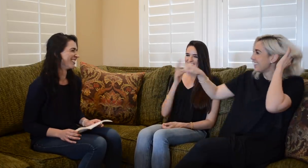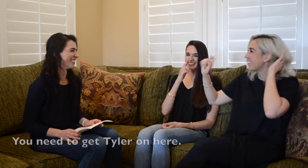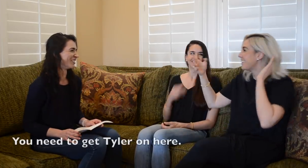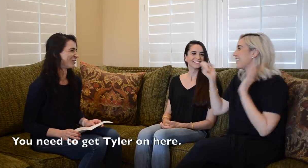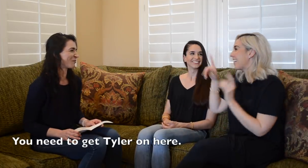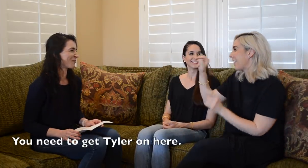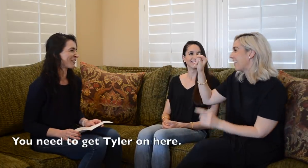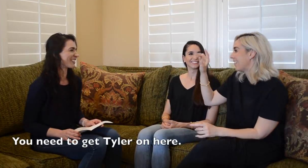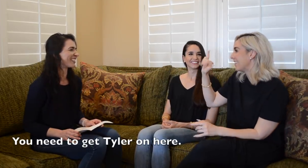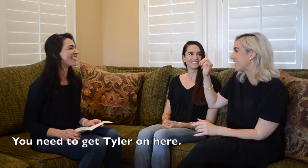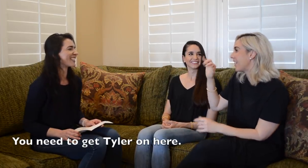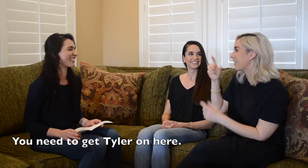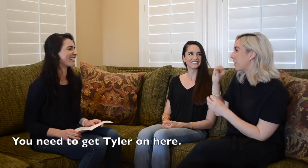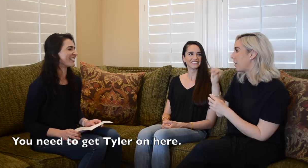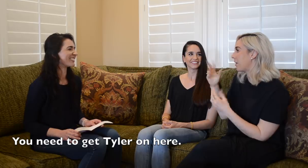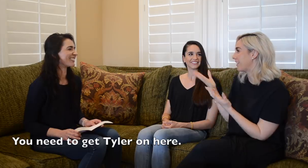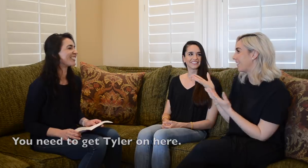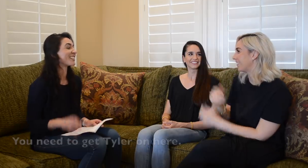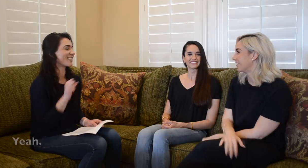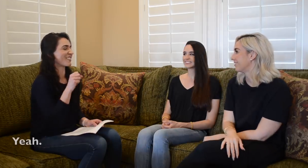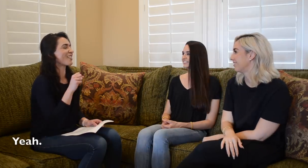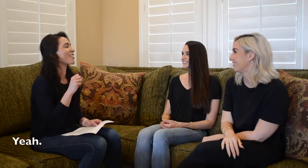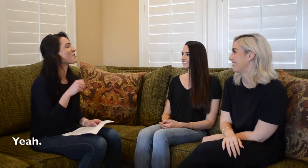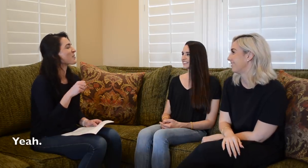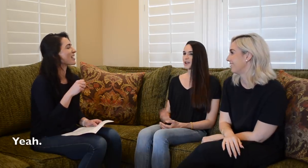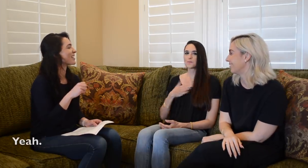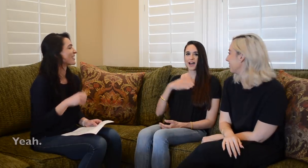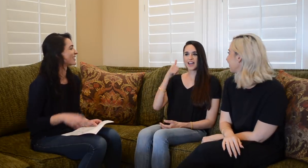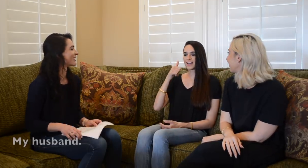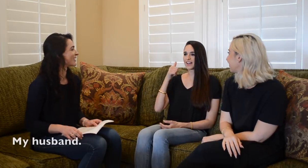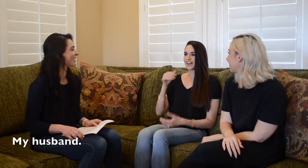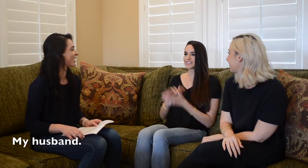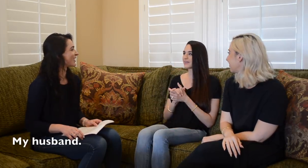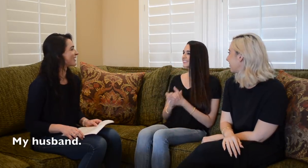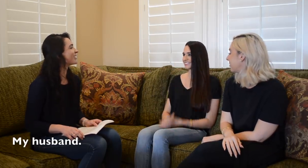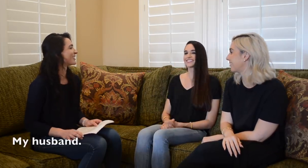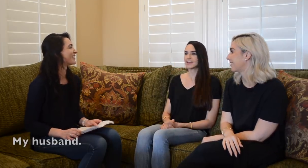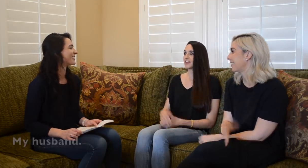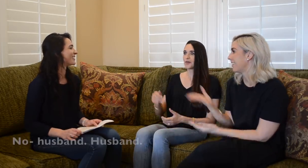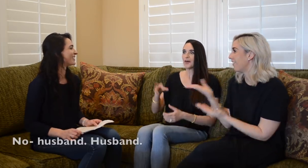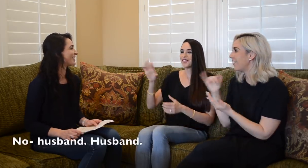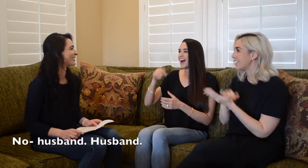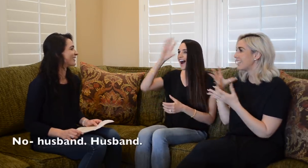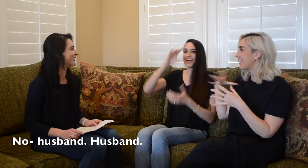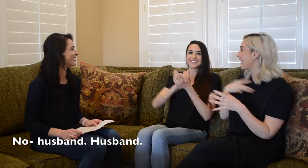You need to get Tyler on here. My husband. No. What's it husband,